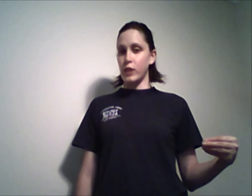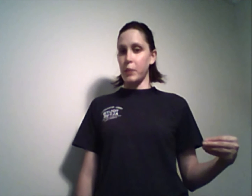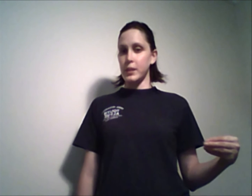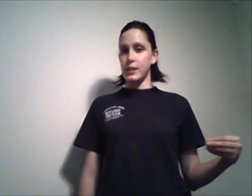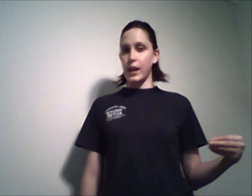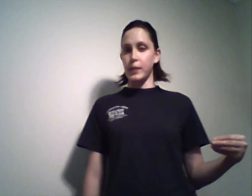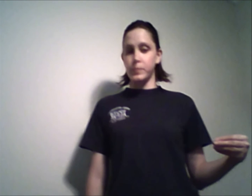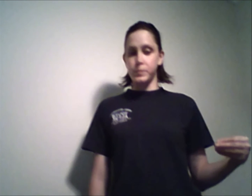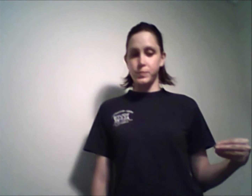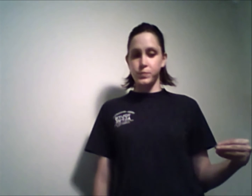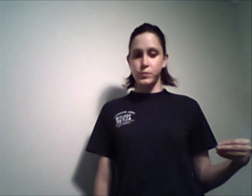dominant side.